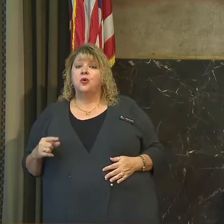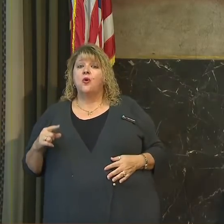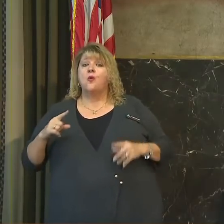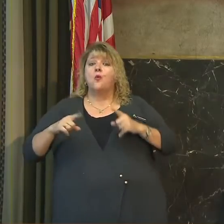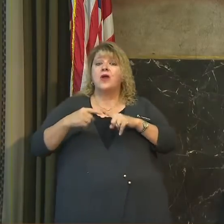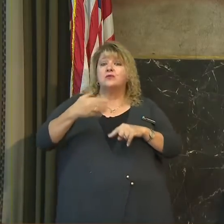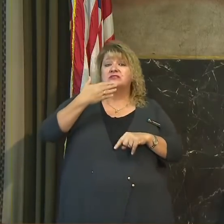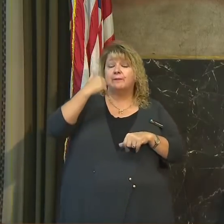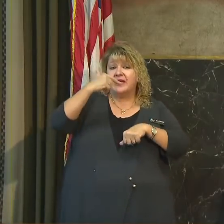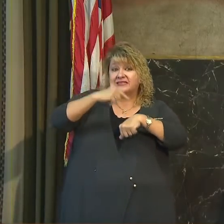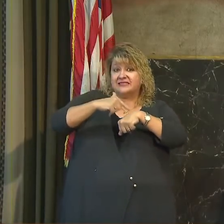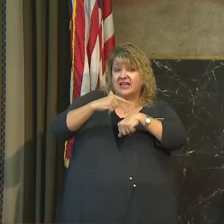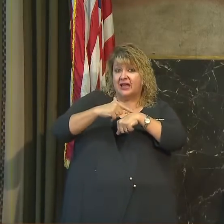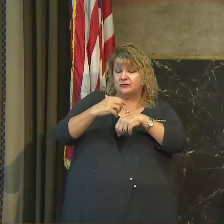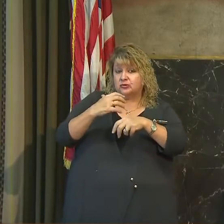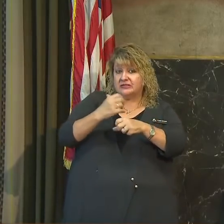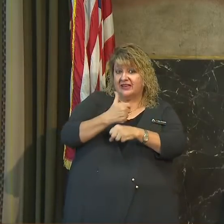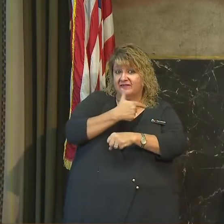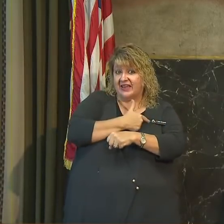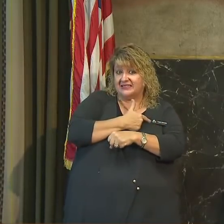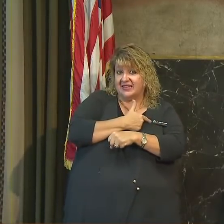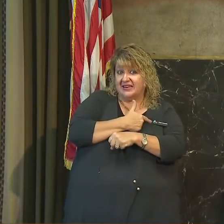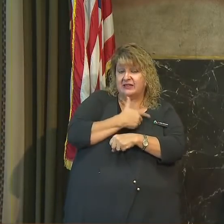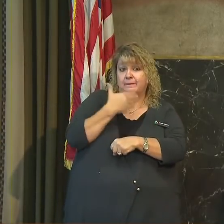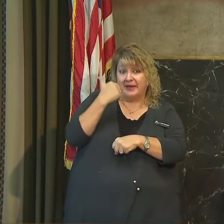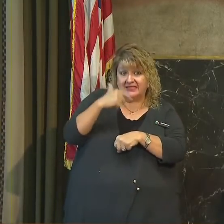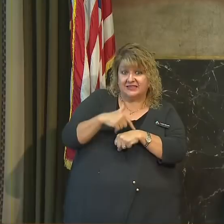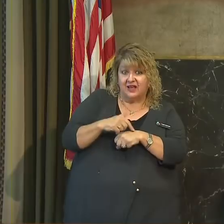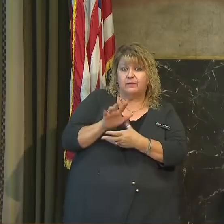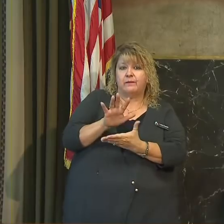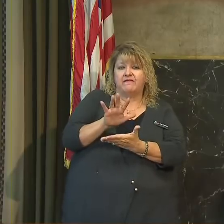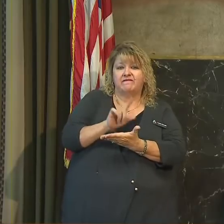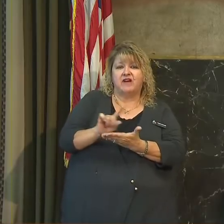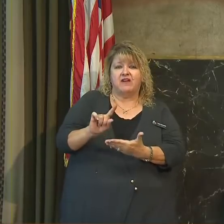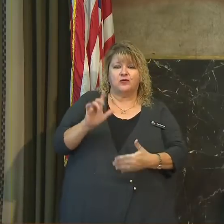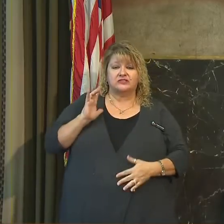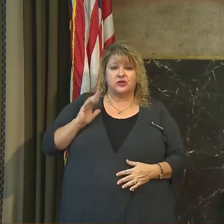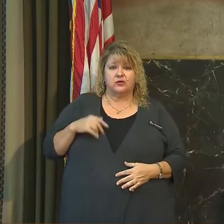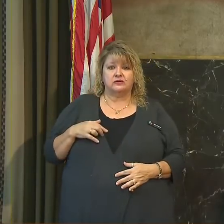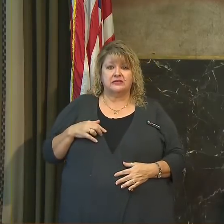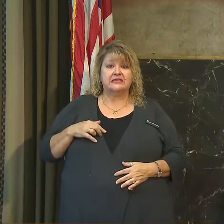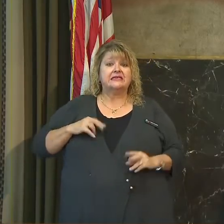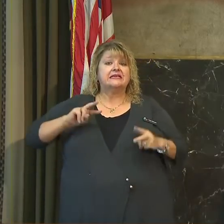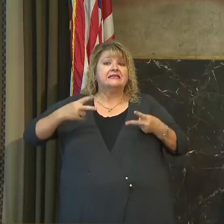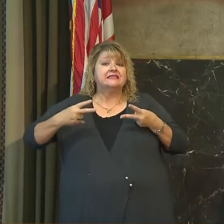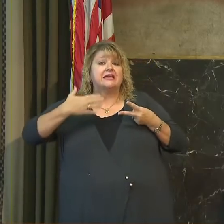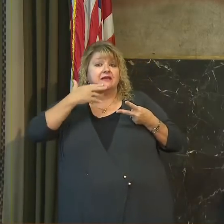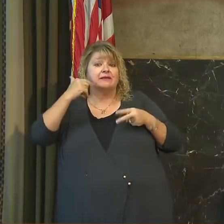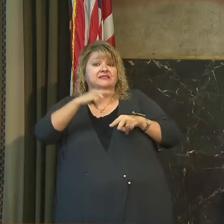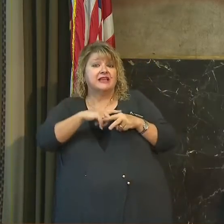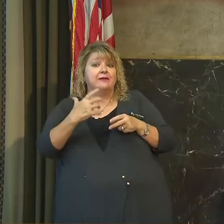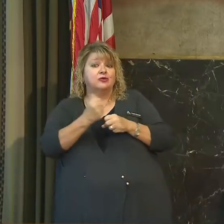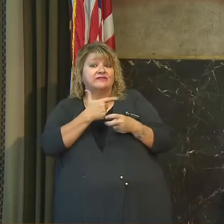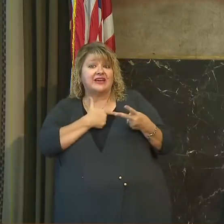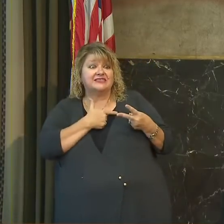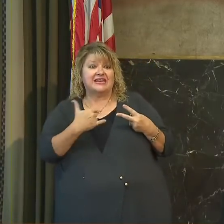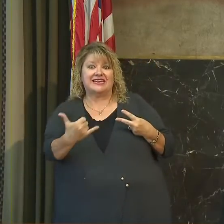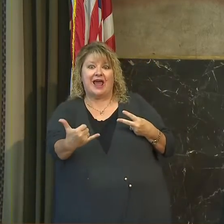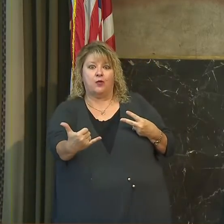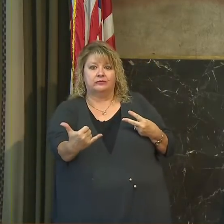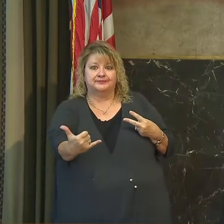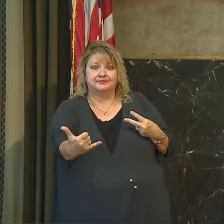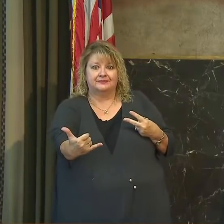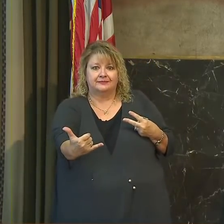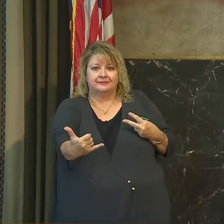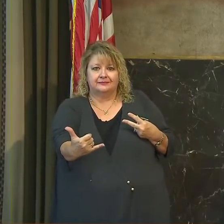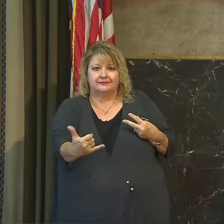ago. When's the second best time to get vaccinated? Right now. Right now. because we do not know how long this surge is